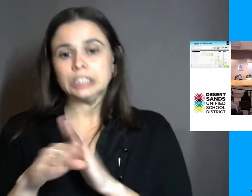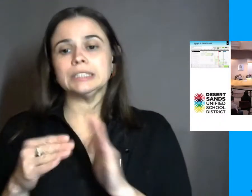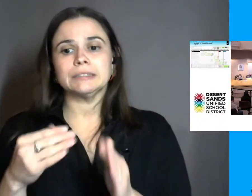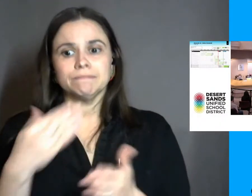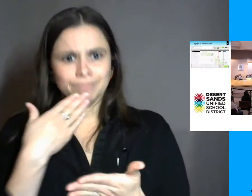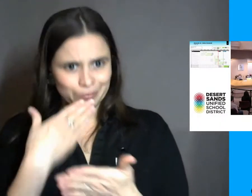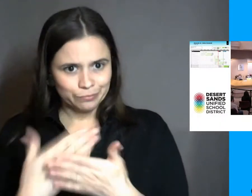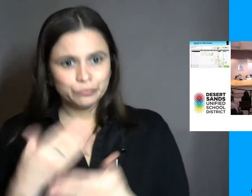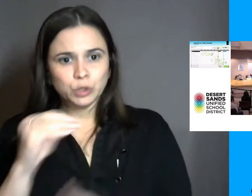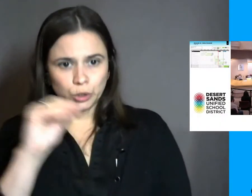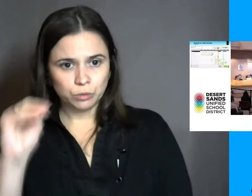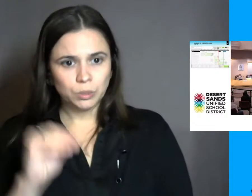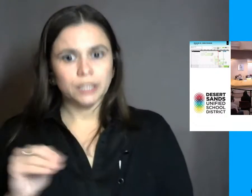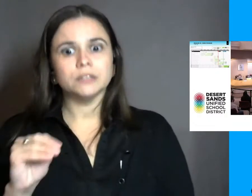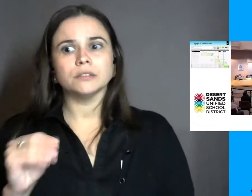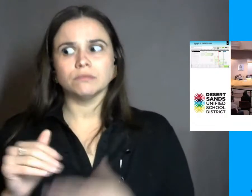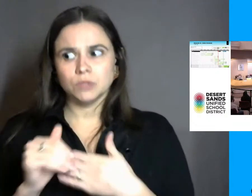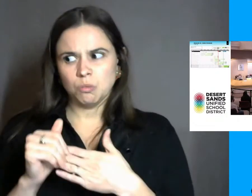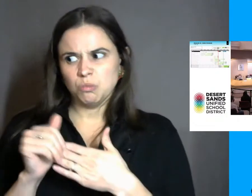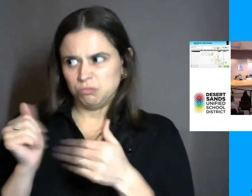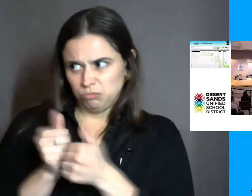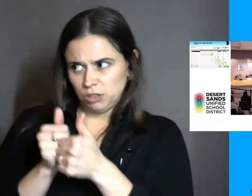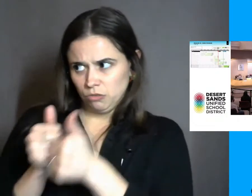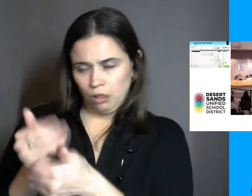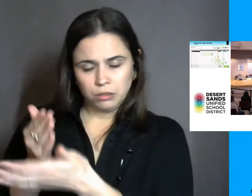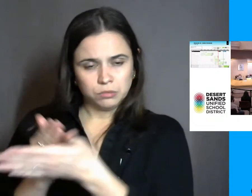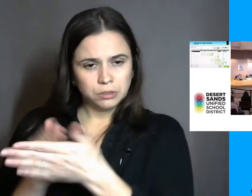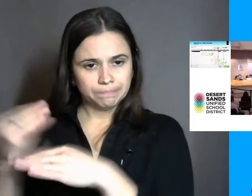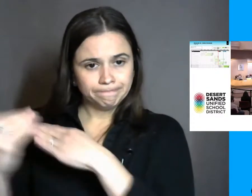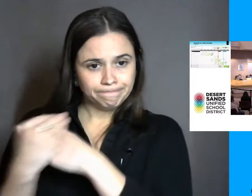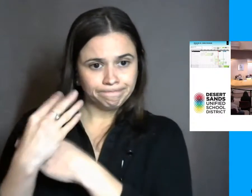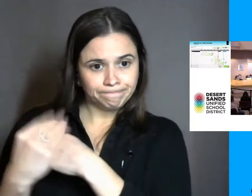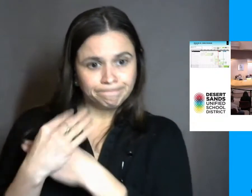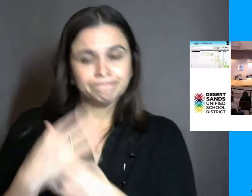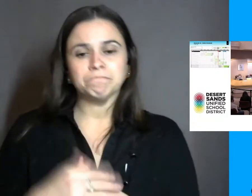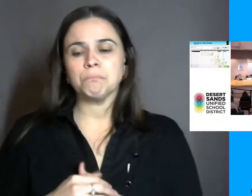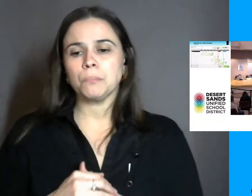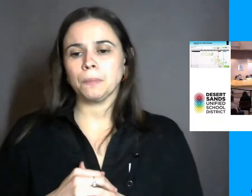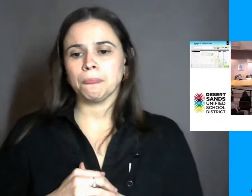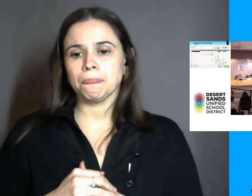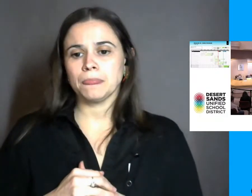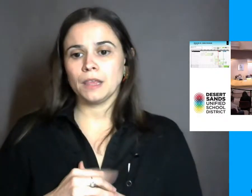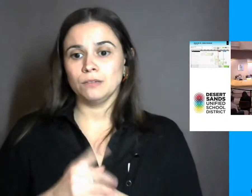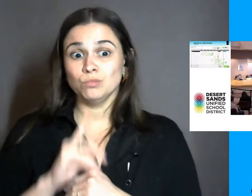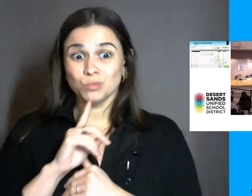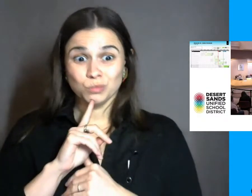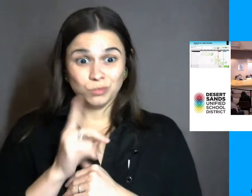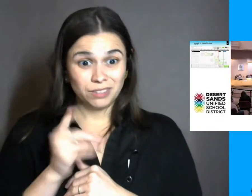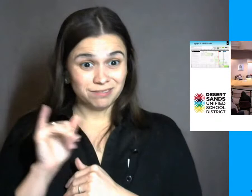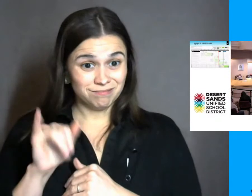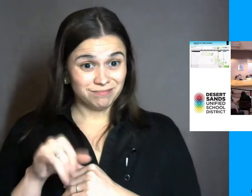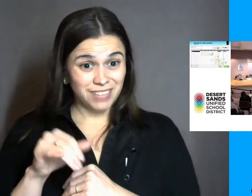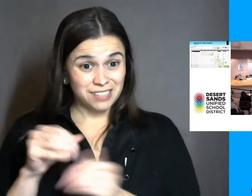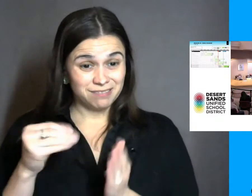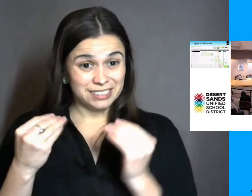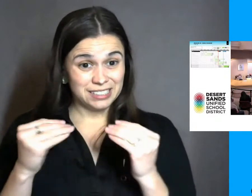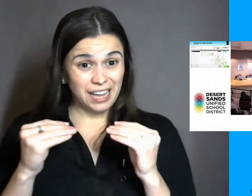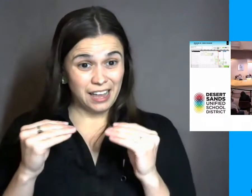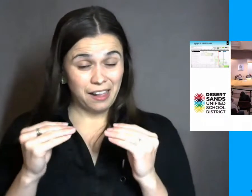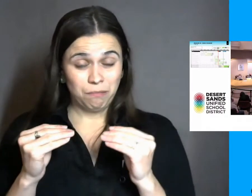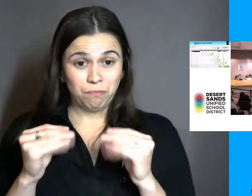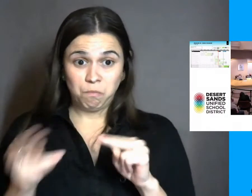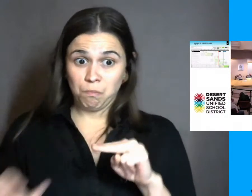Mr. Aquino's direction as well, and guidance and oversight. And we actually accelerated that sale and moved it up